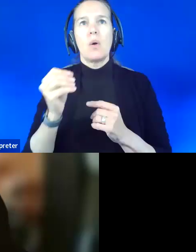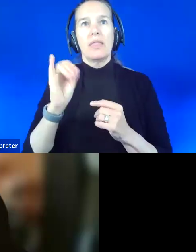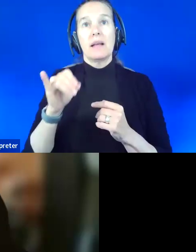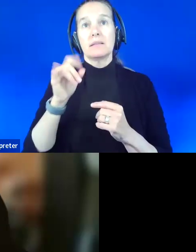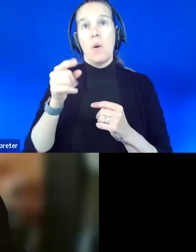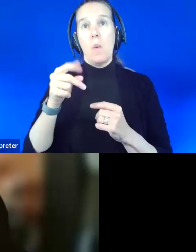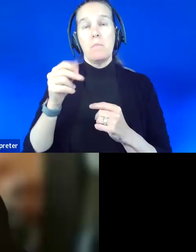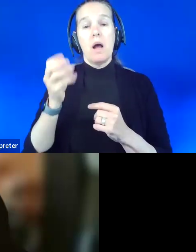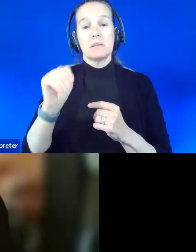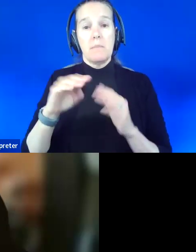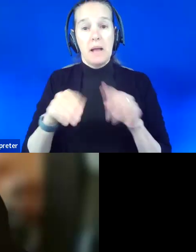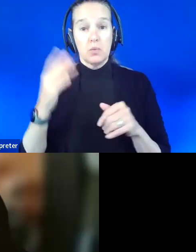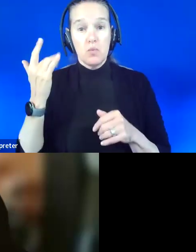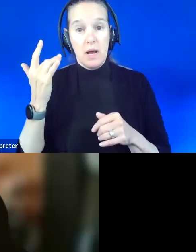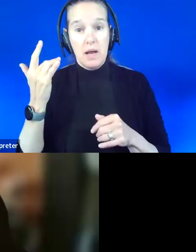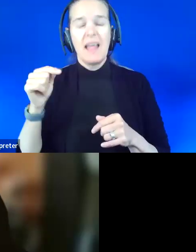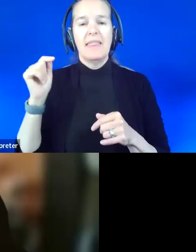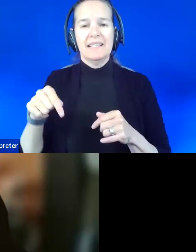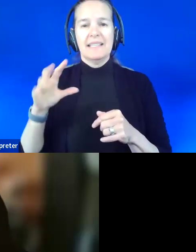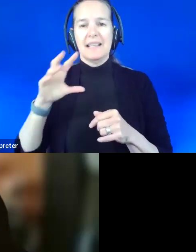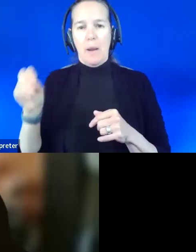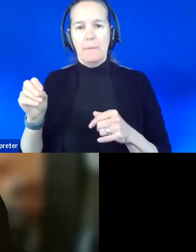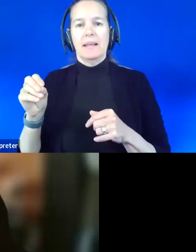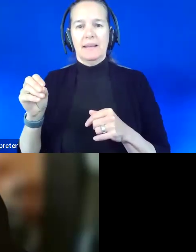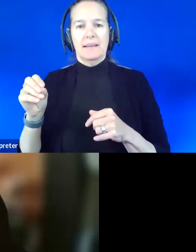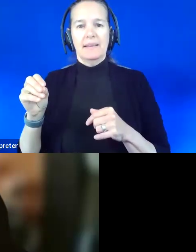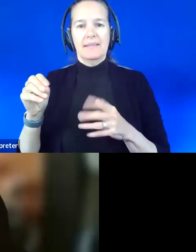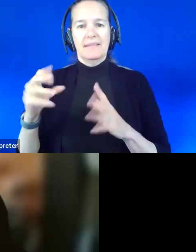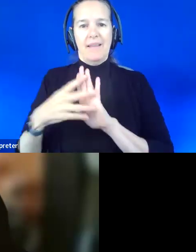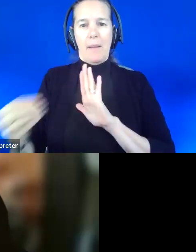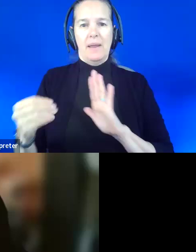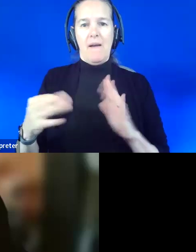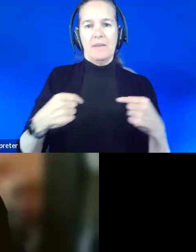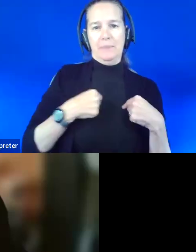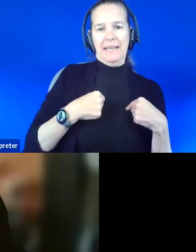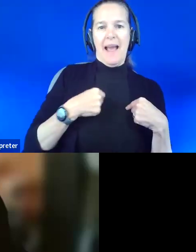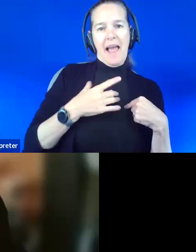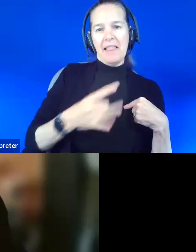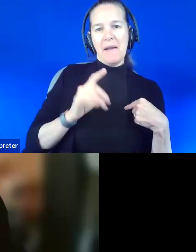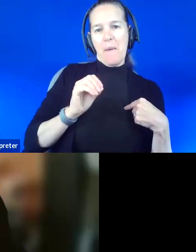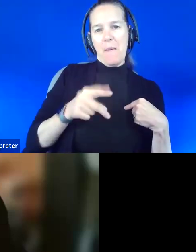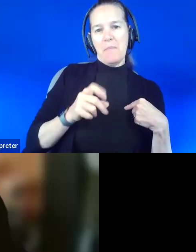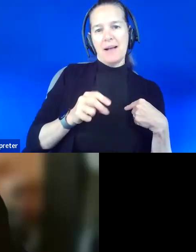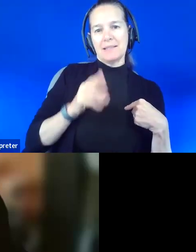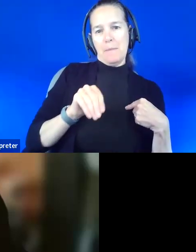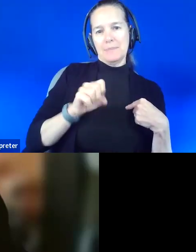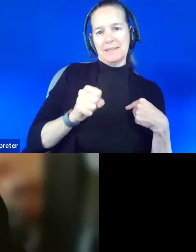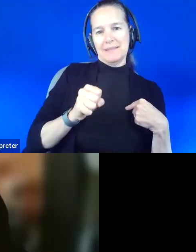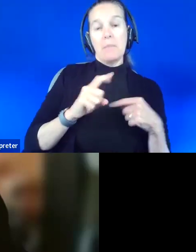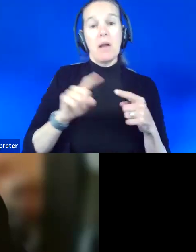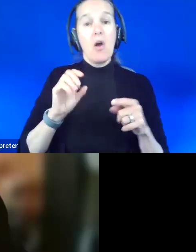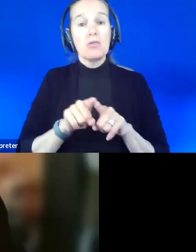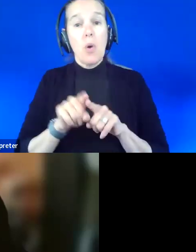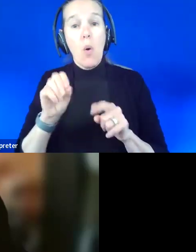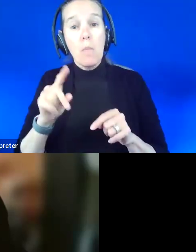House for two reasons. One is this is the company version of me, and I like opossums. But the second version thing is that opossums are very